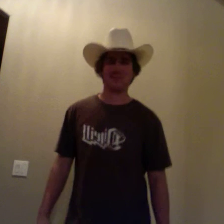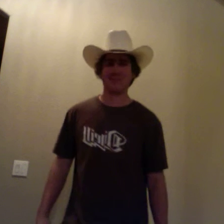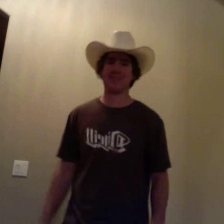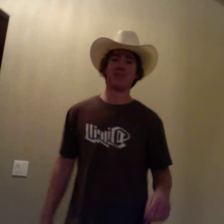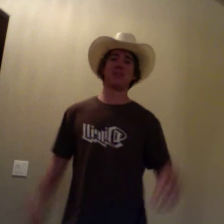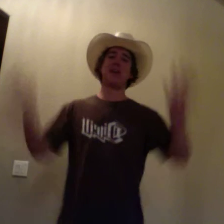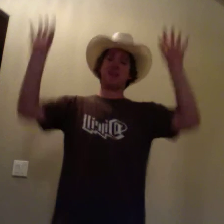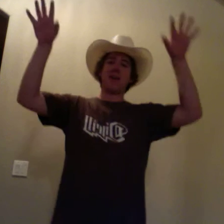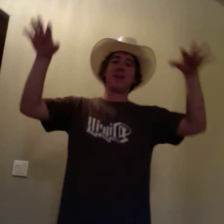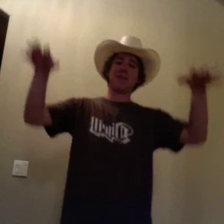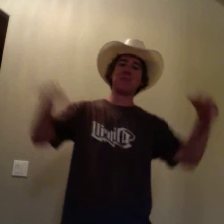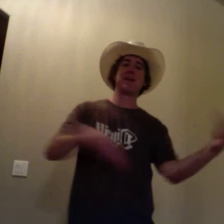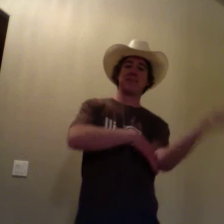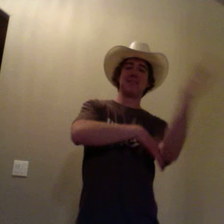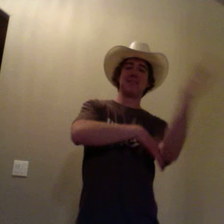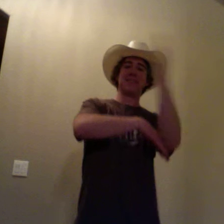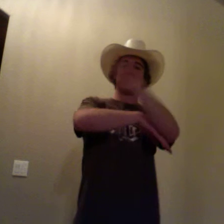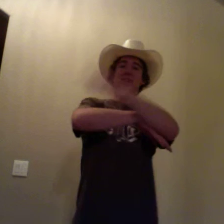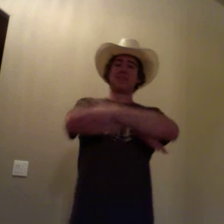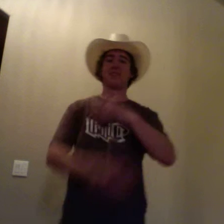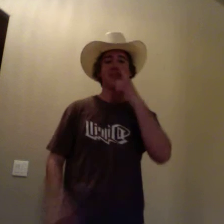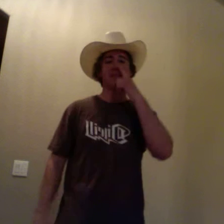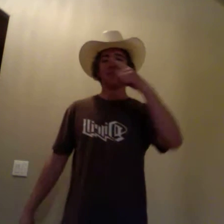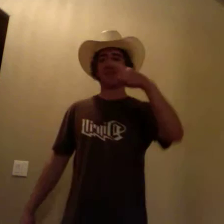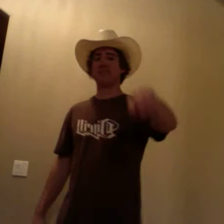Rain all day and night, oh my. But